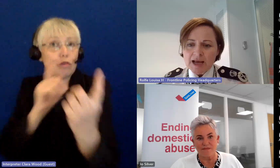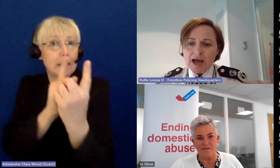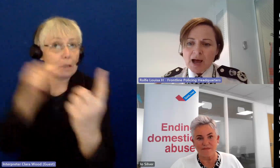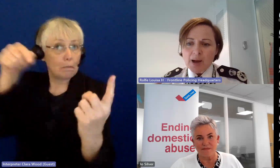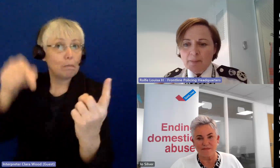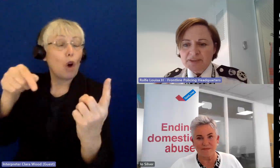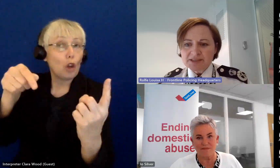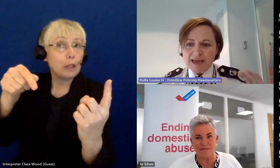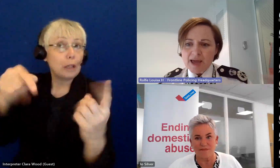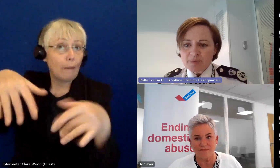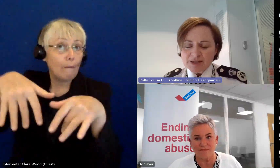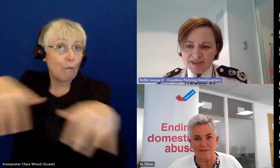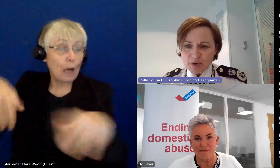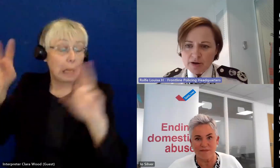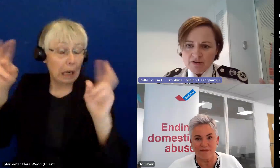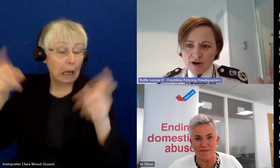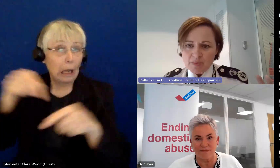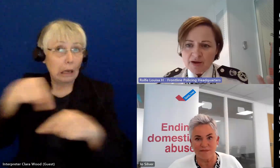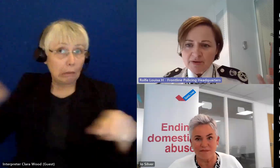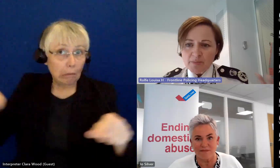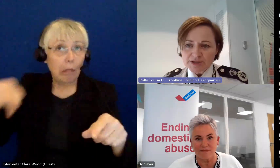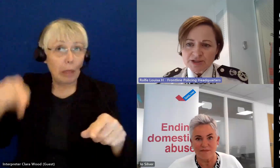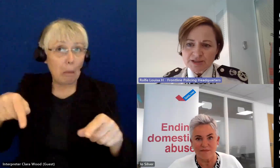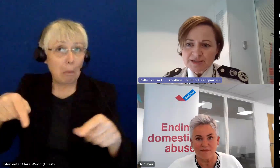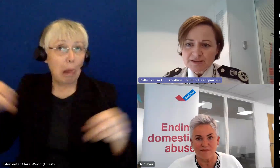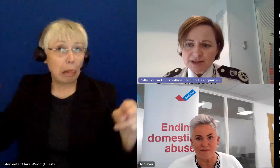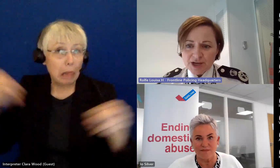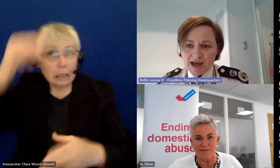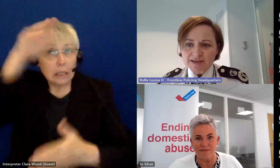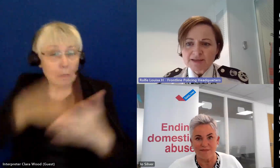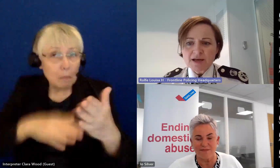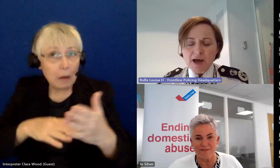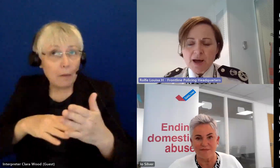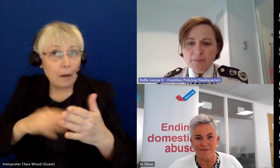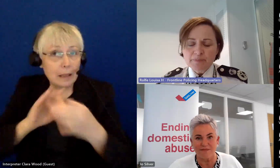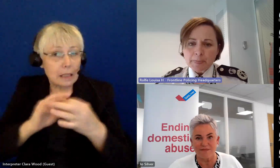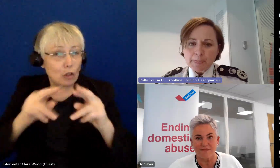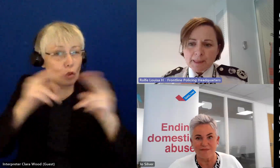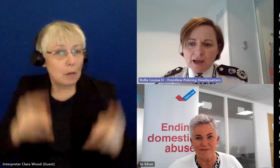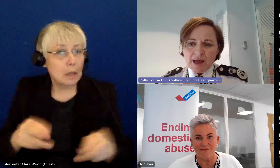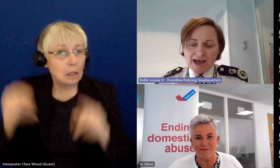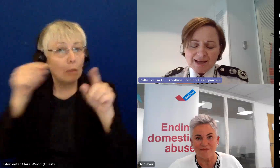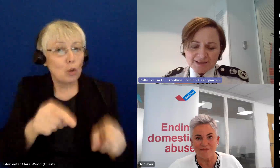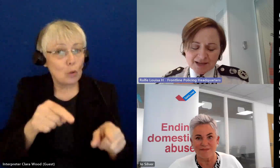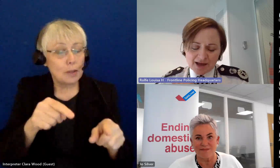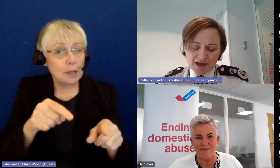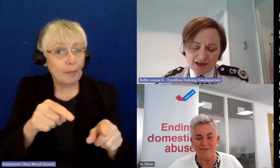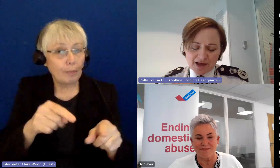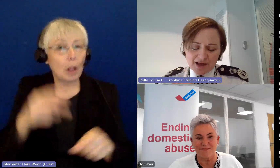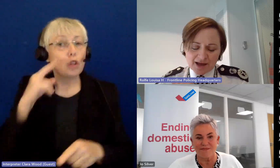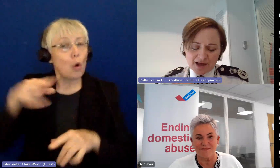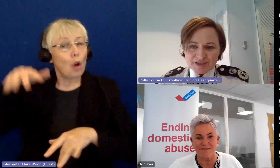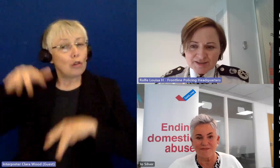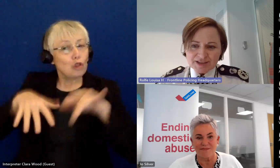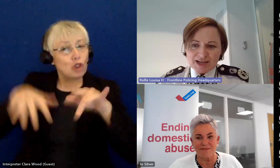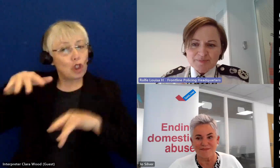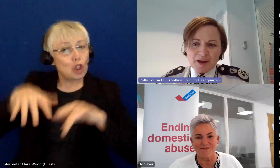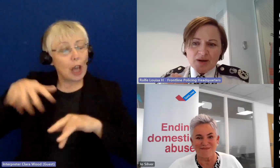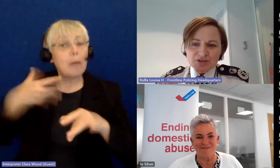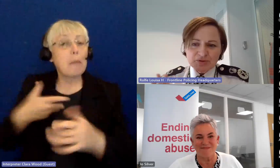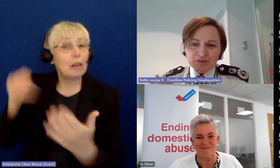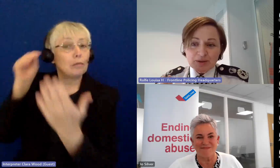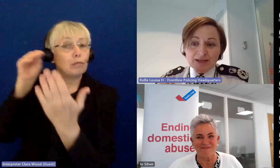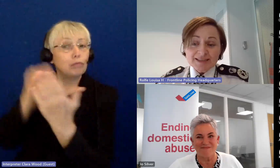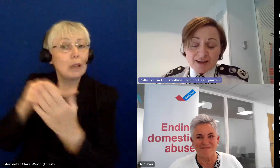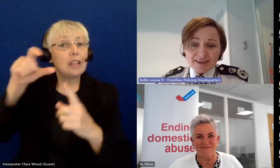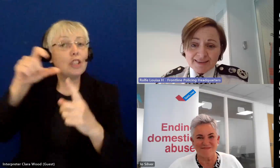abuse, and the DA Matters programme, I mentioned it in the chat. And I can see the question in the chat